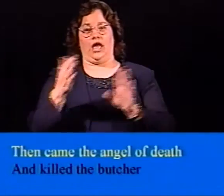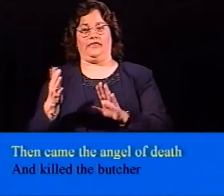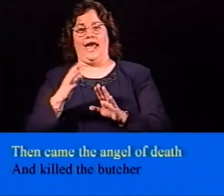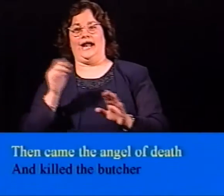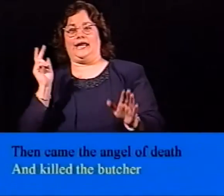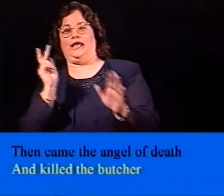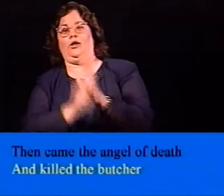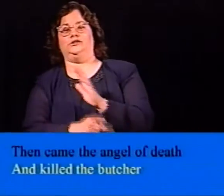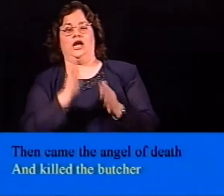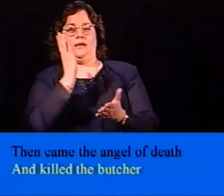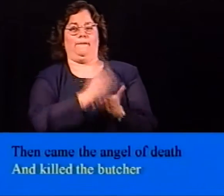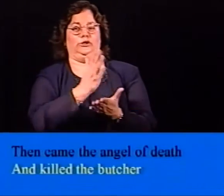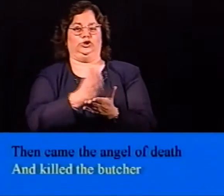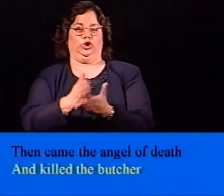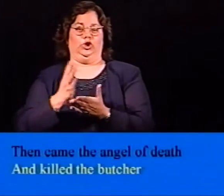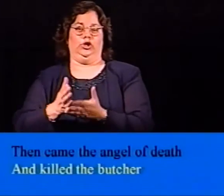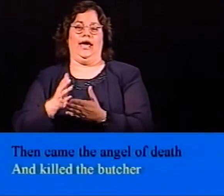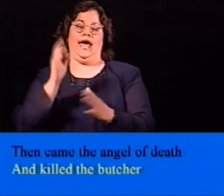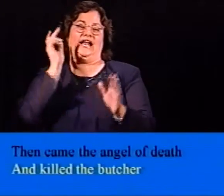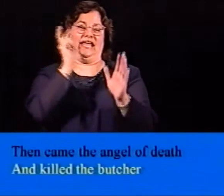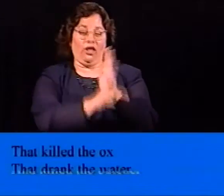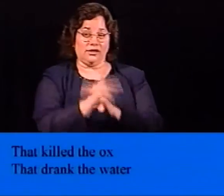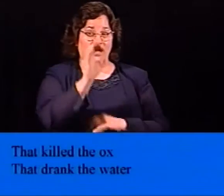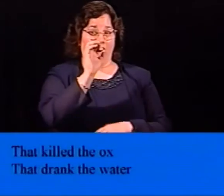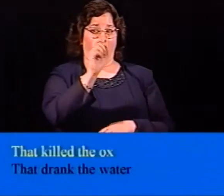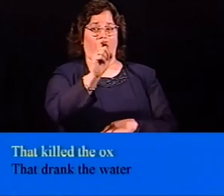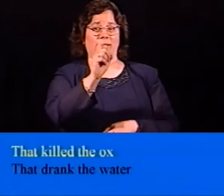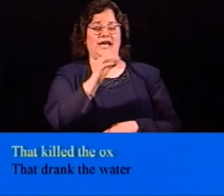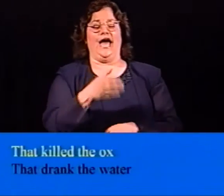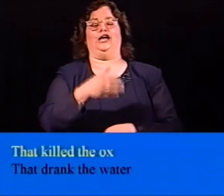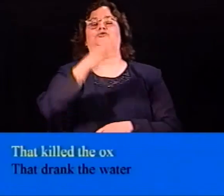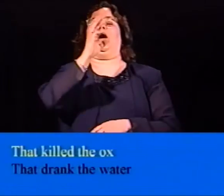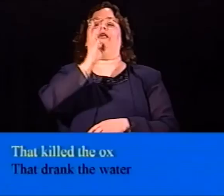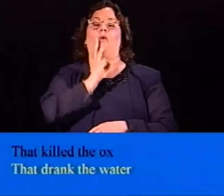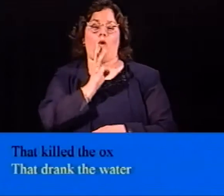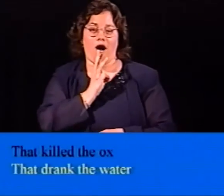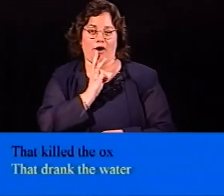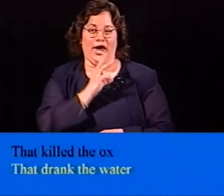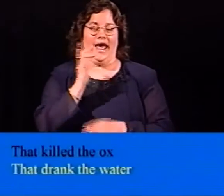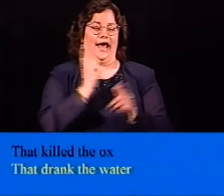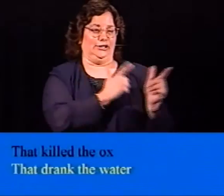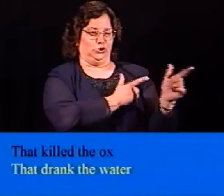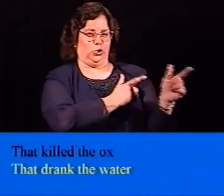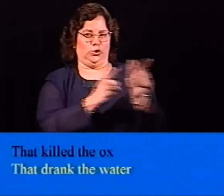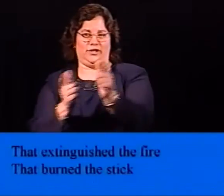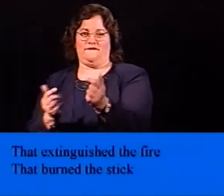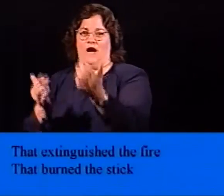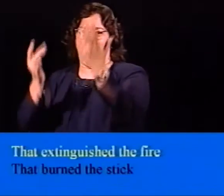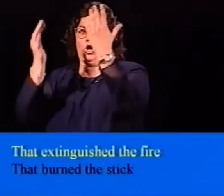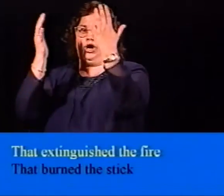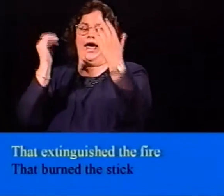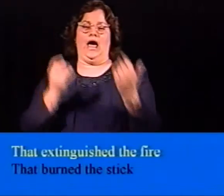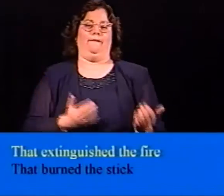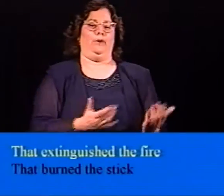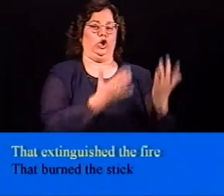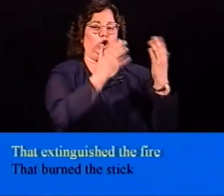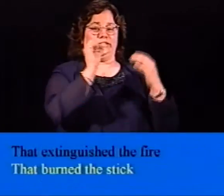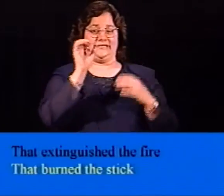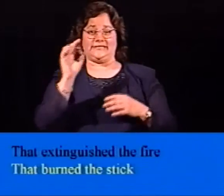butcher, that killed the ox, that drank the water, that extinguished the fire, that burned the stick, that